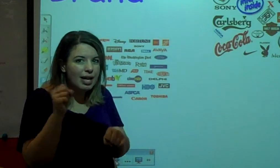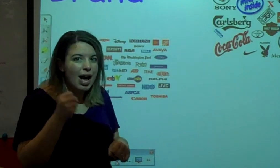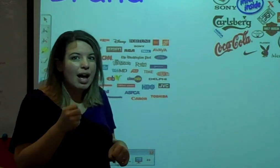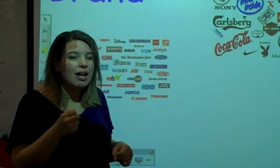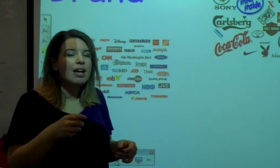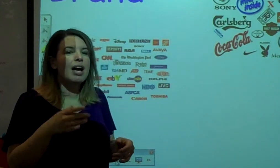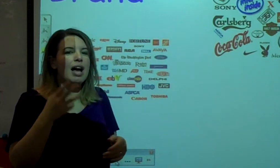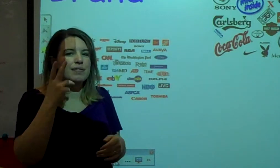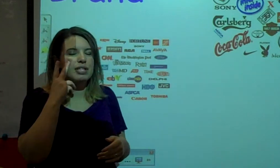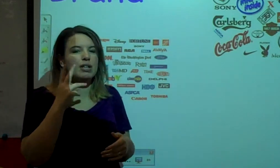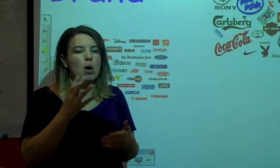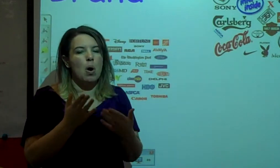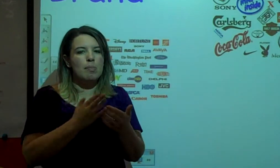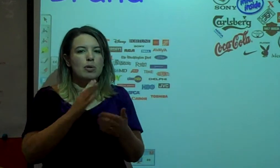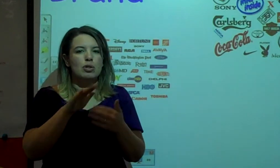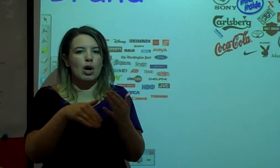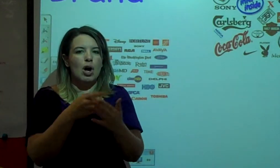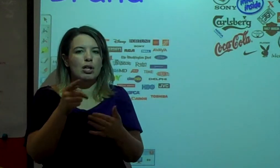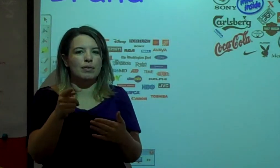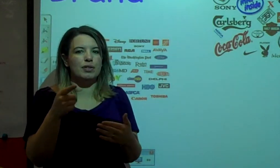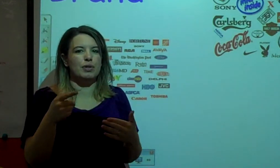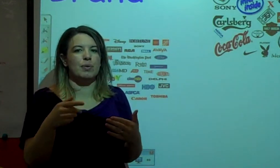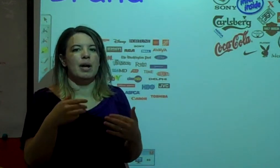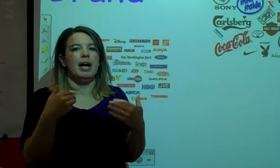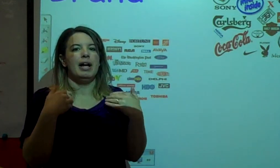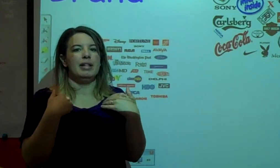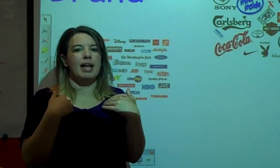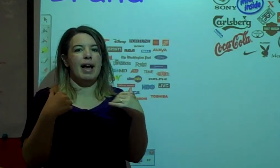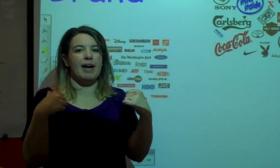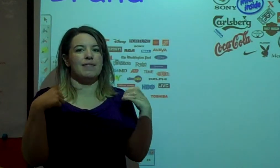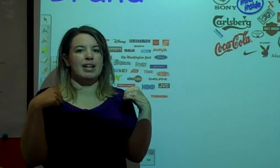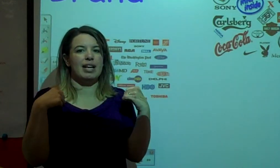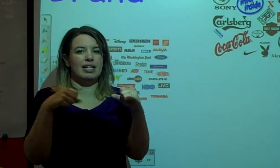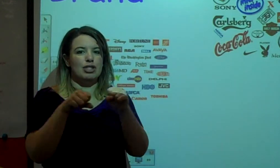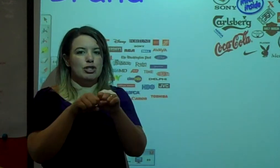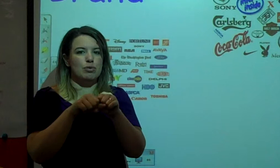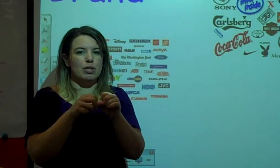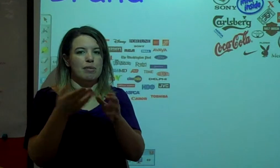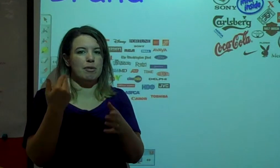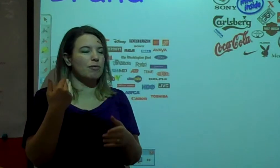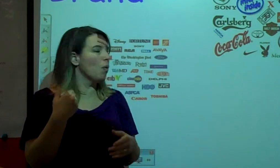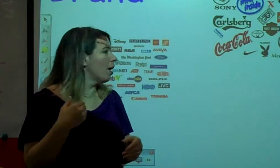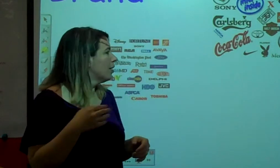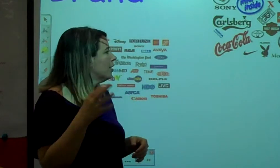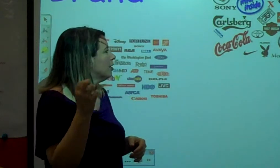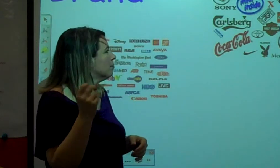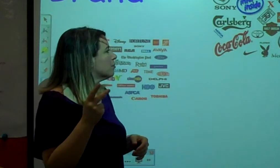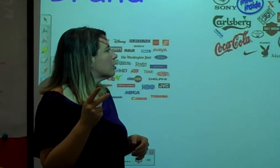Yeah, I've seen almost all of you that have Nike shoes on before.